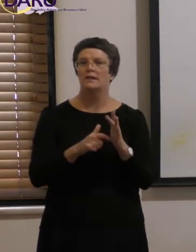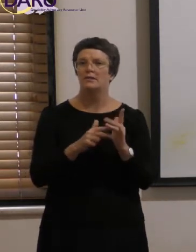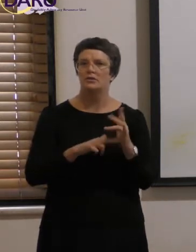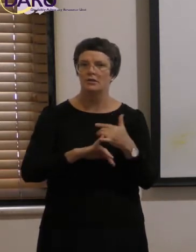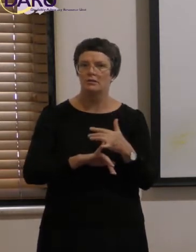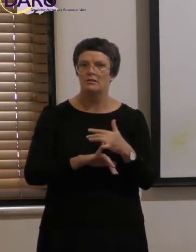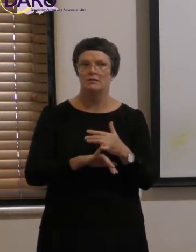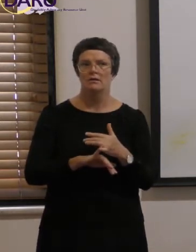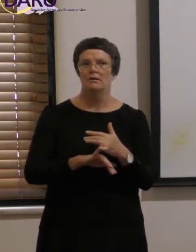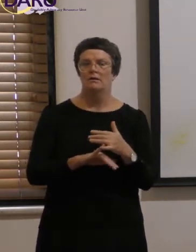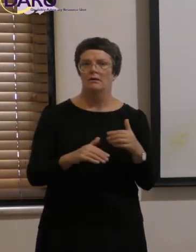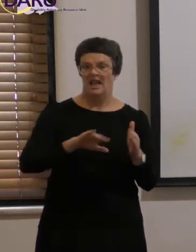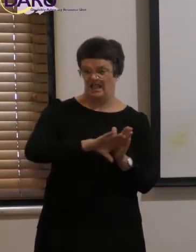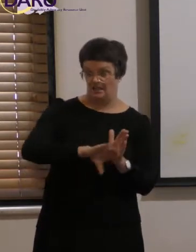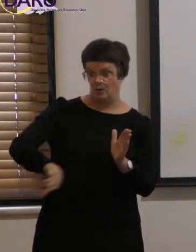inadequate resourcing.